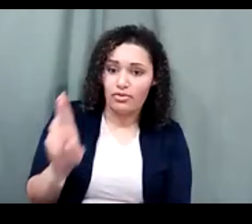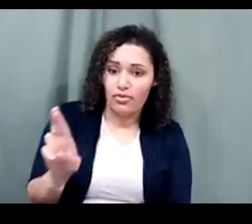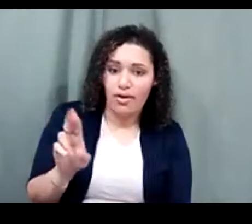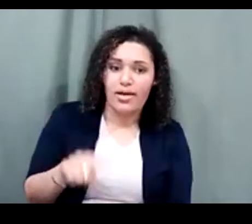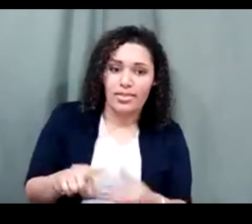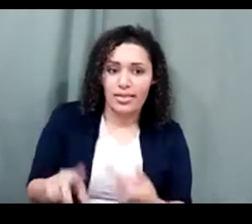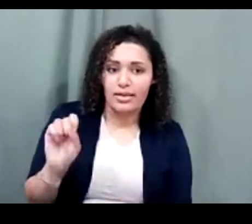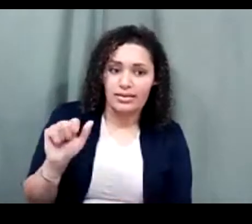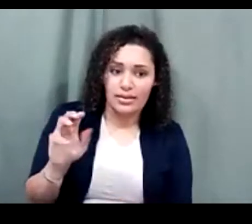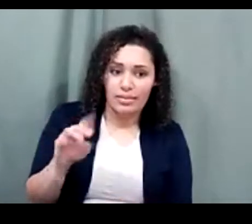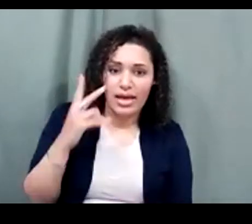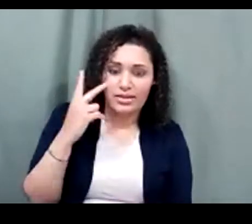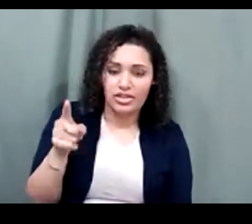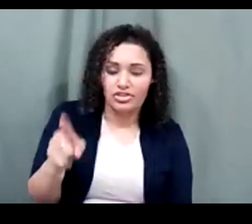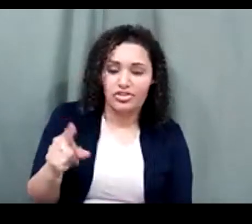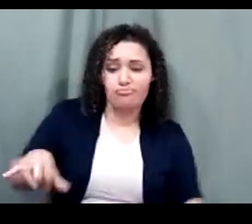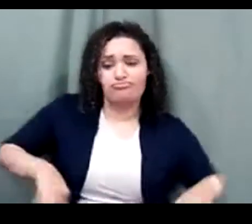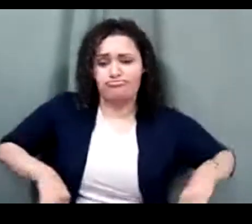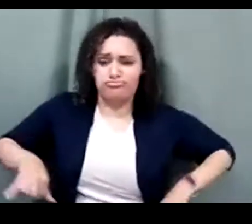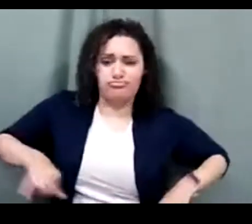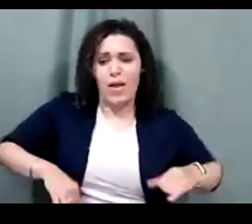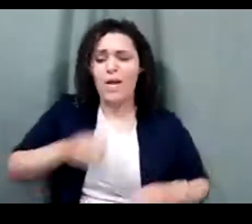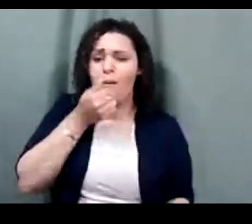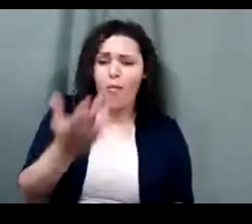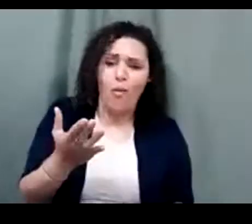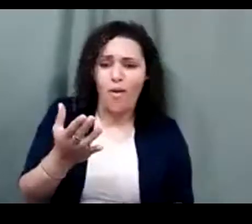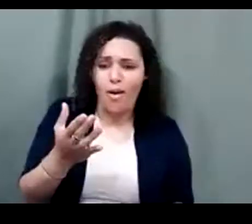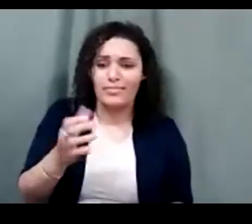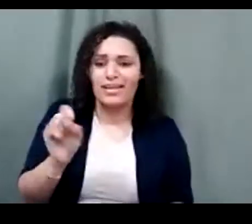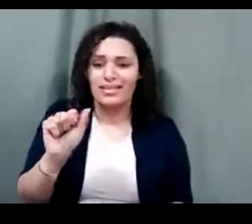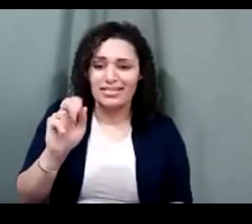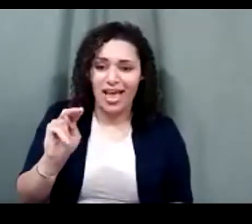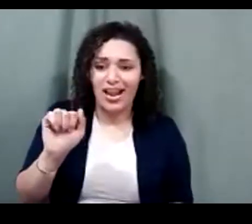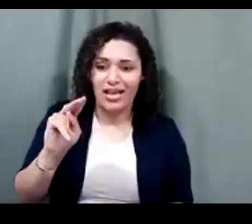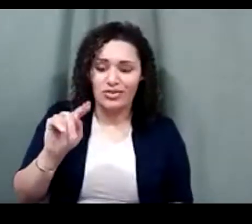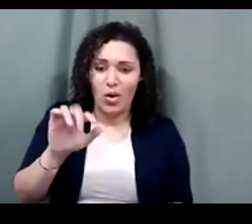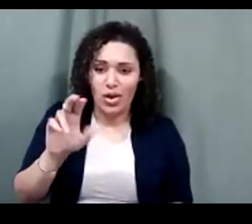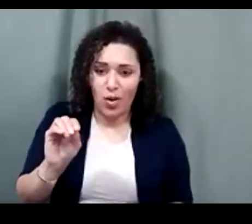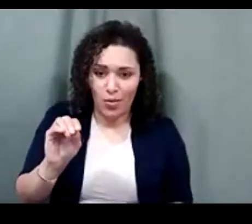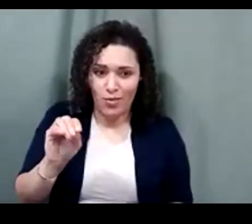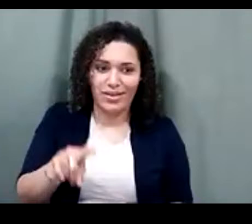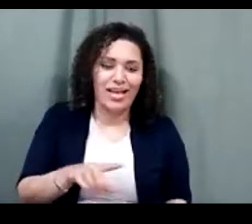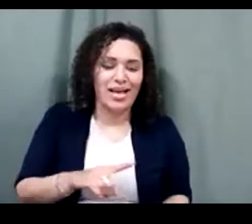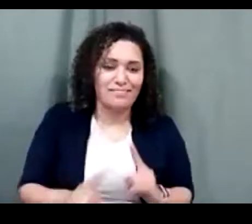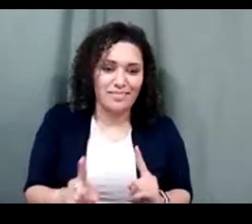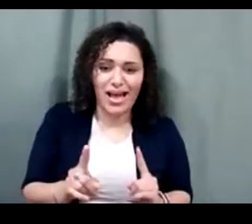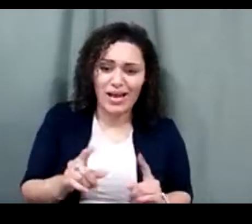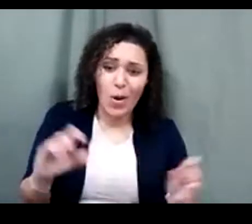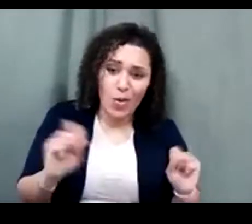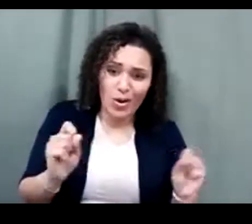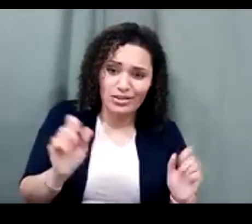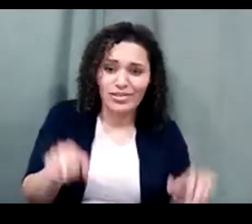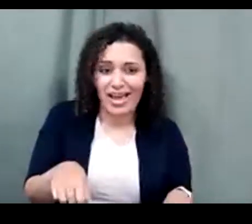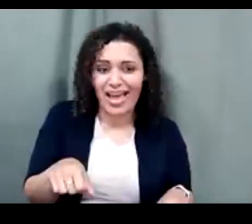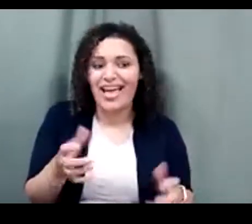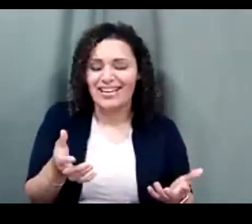off that it's nice and warm in San Antonio, so you can have Bedlam. You can drink Bedlam when it's cold, but we're not needing the warm weather